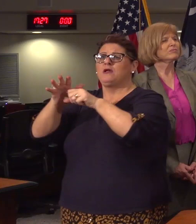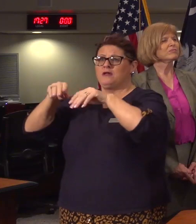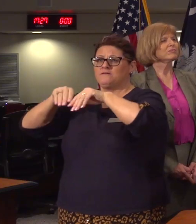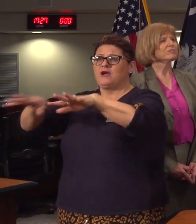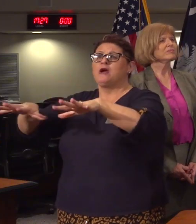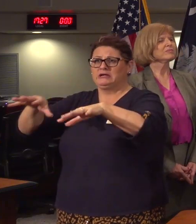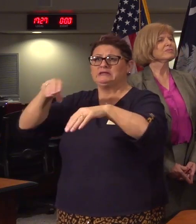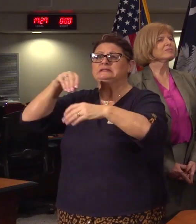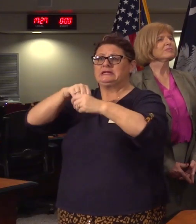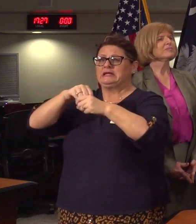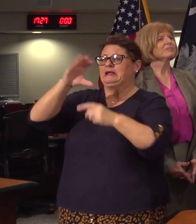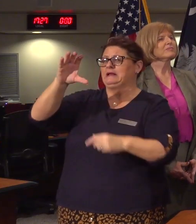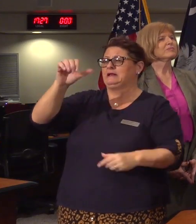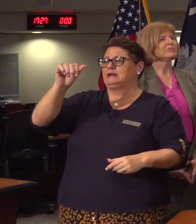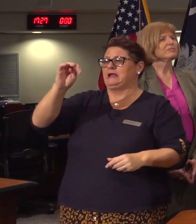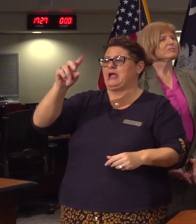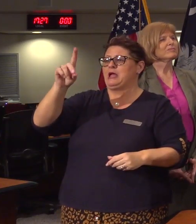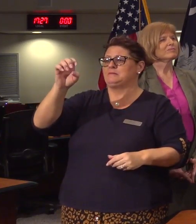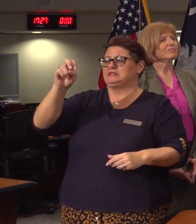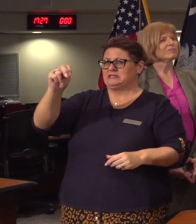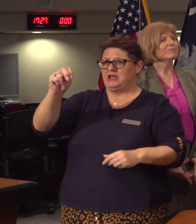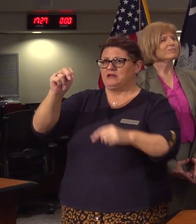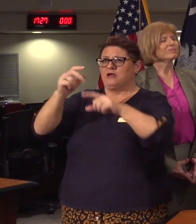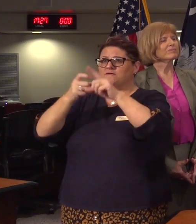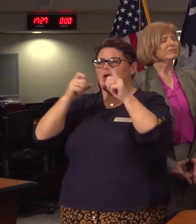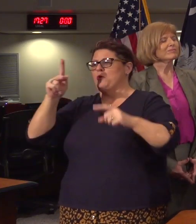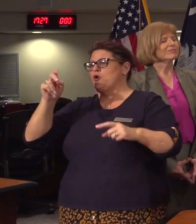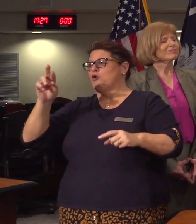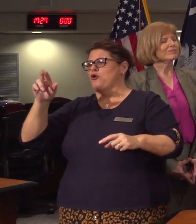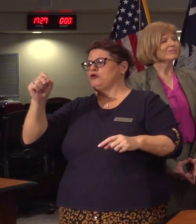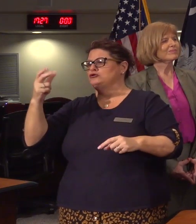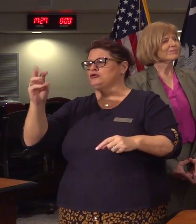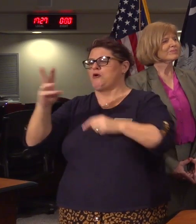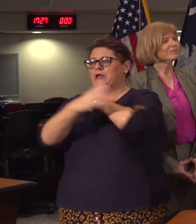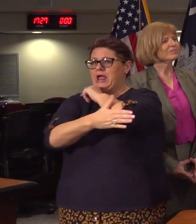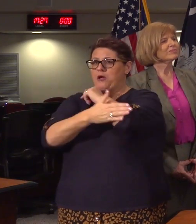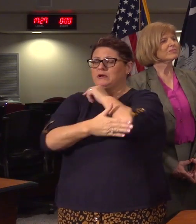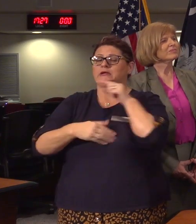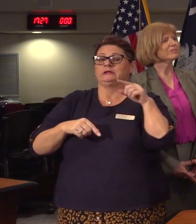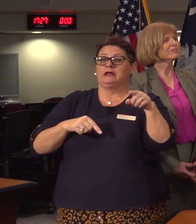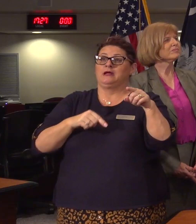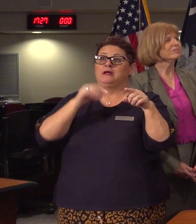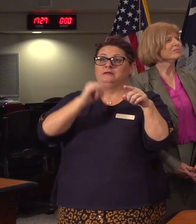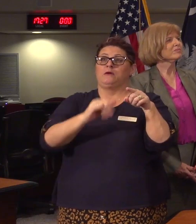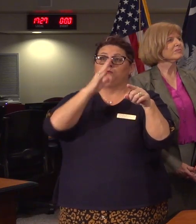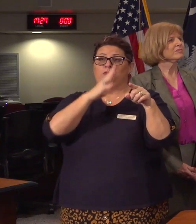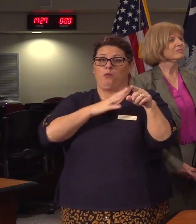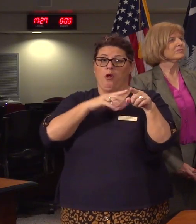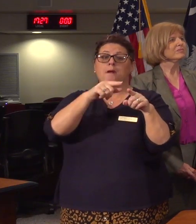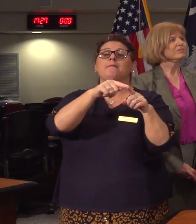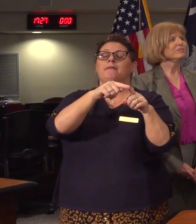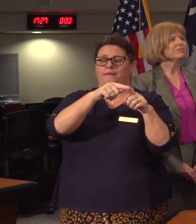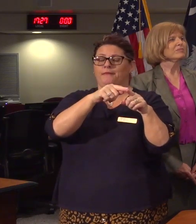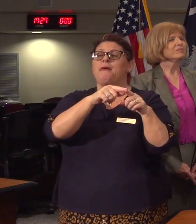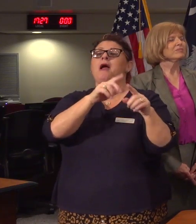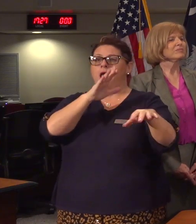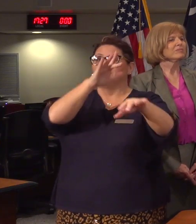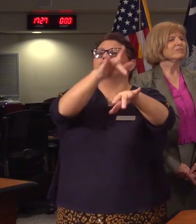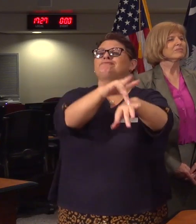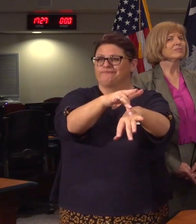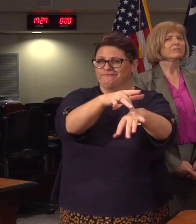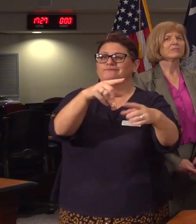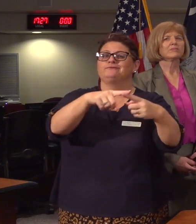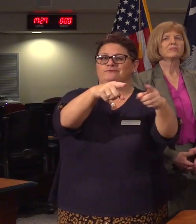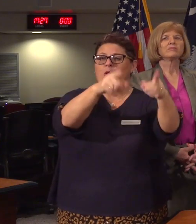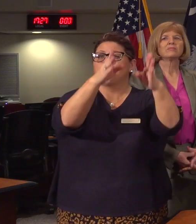in Kershaw County. The one new case is a female in Camden who had contact with a known case. She was